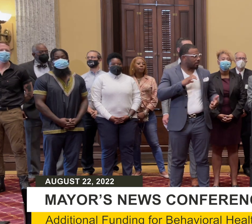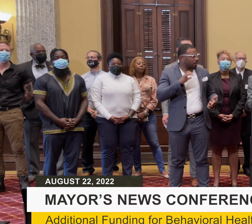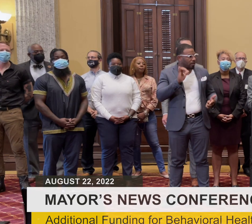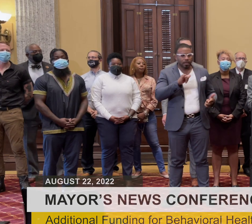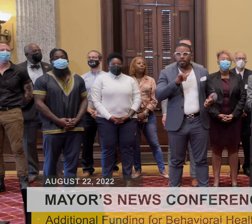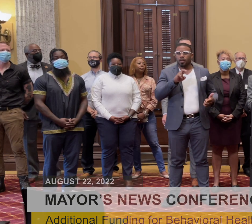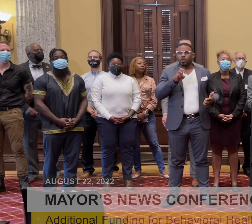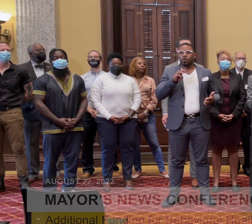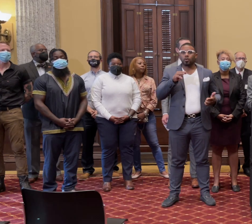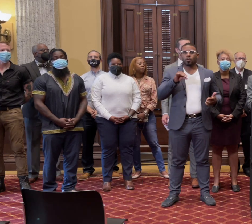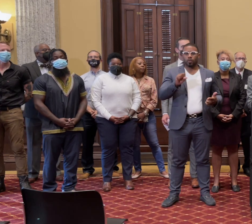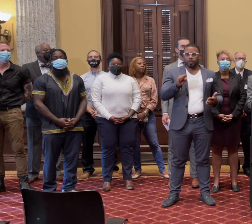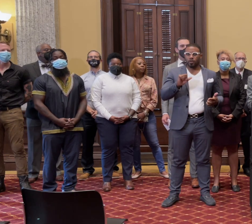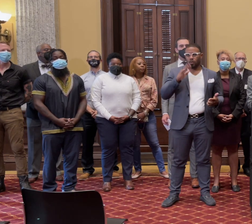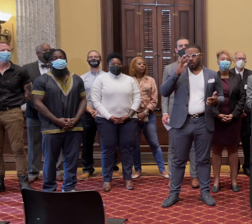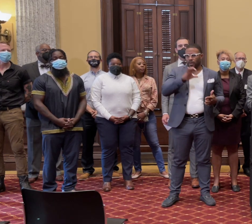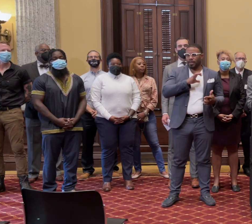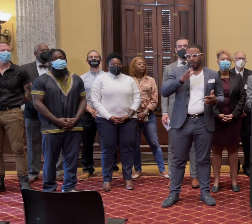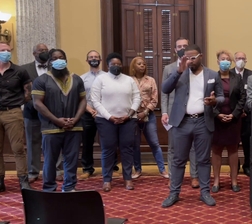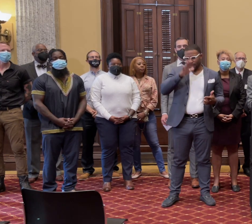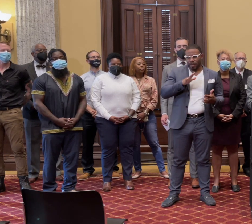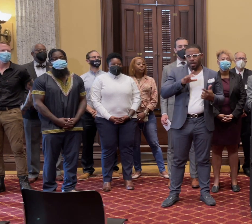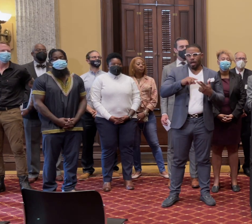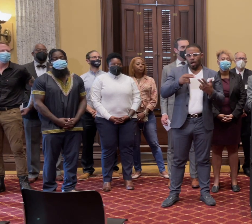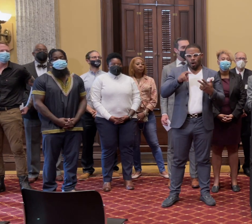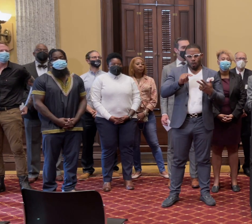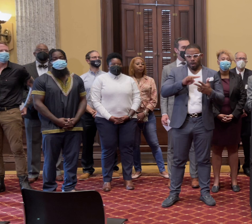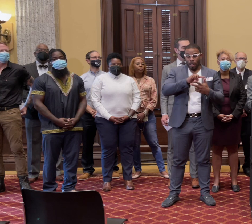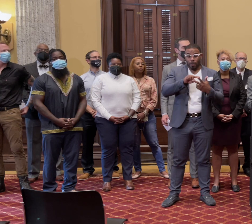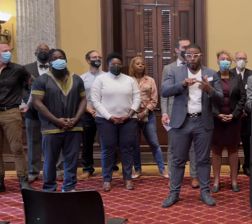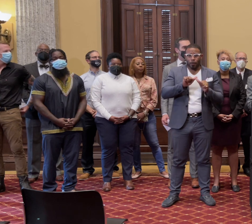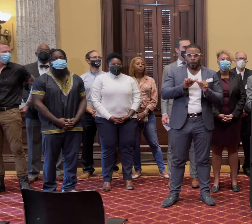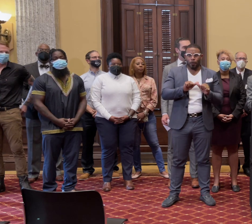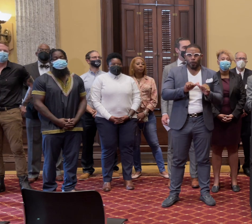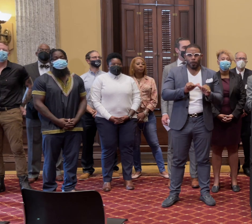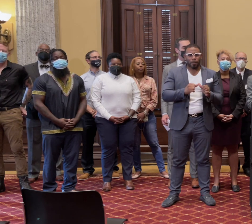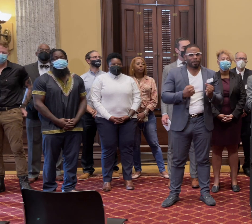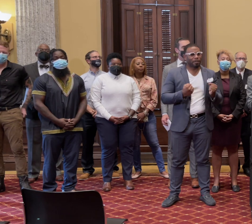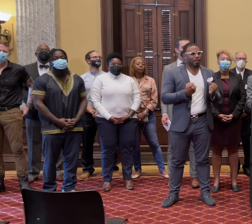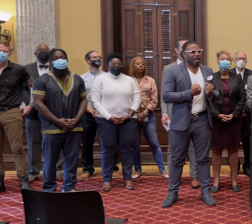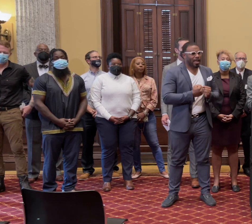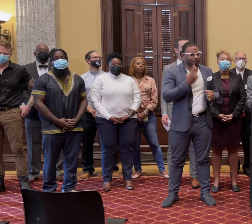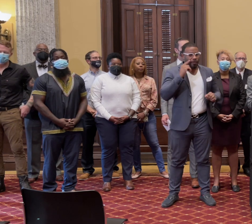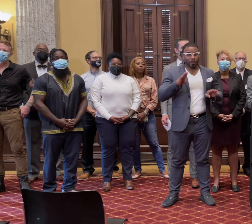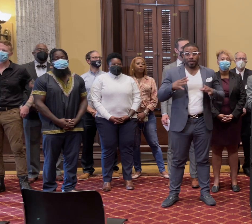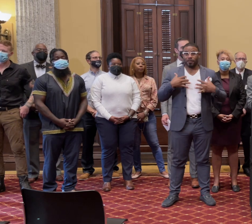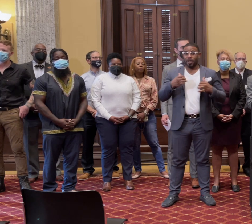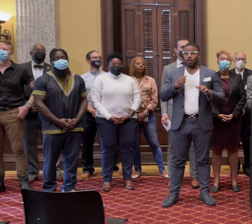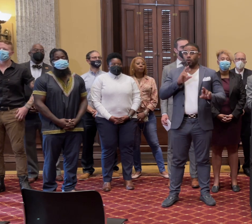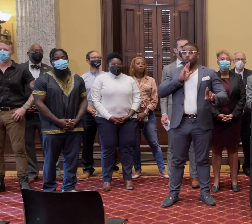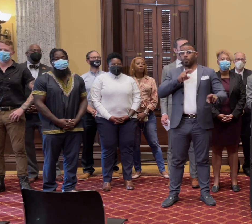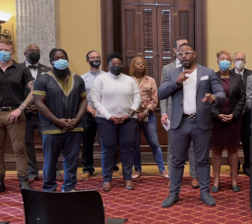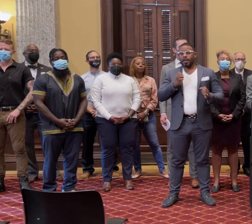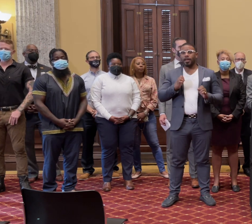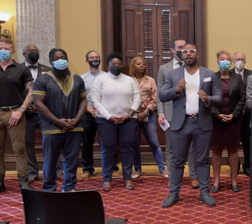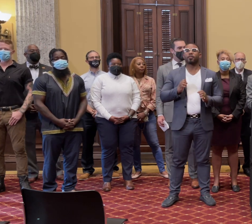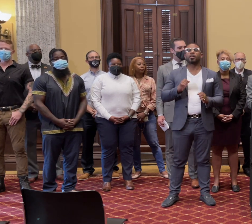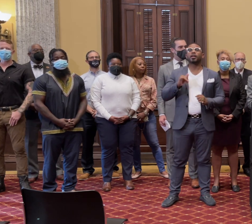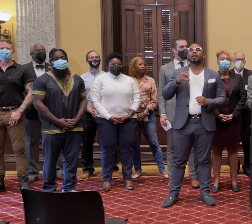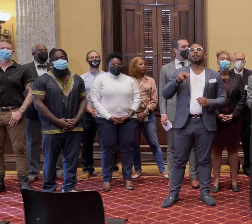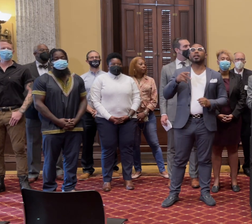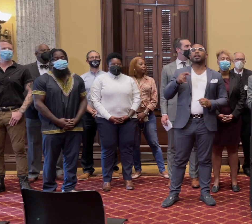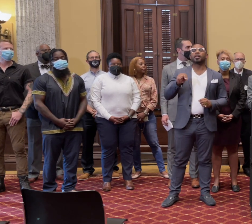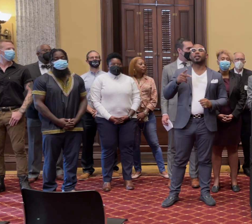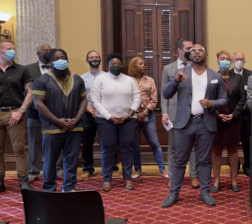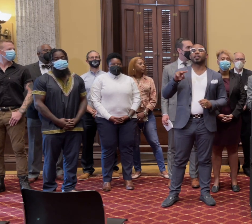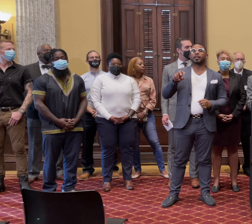Odette Ramos, and then we know that Councilman Cohen has been a steadfast advocate of behavioral health response efforts. Johnathan